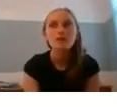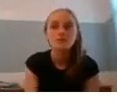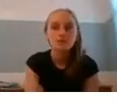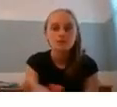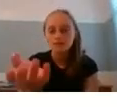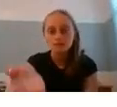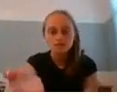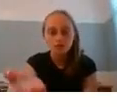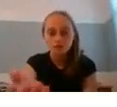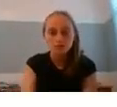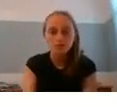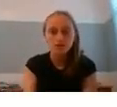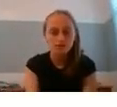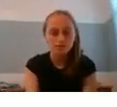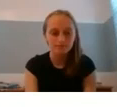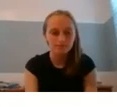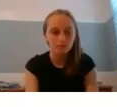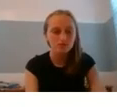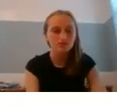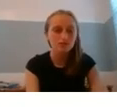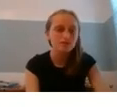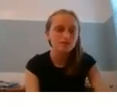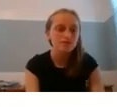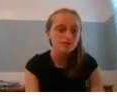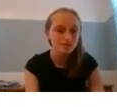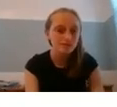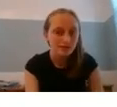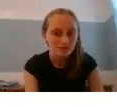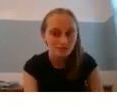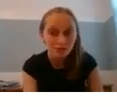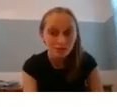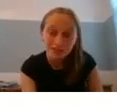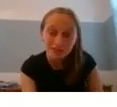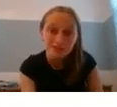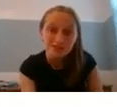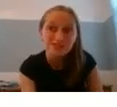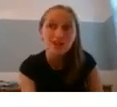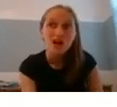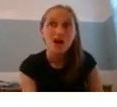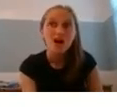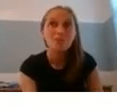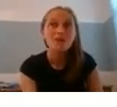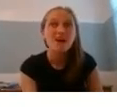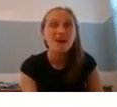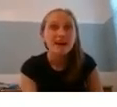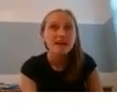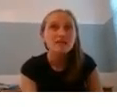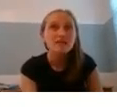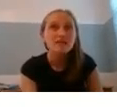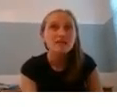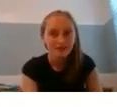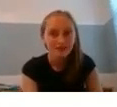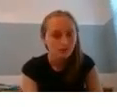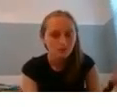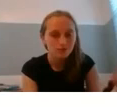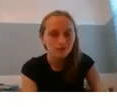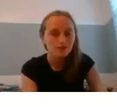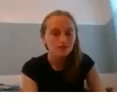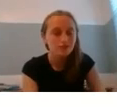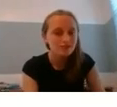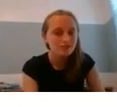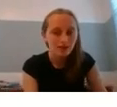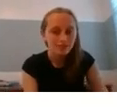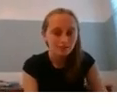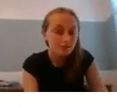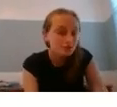um because i think a large portion of our presentation was spent just doing research um again there like you saw